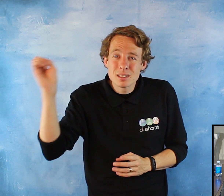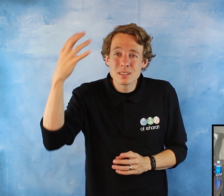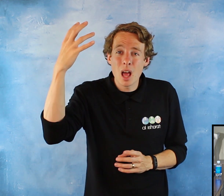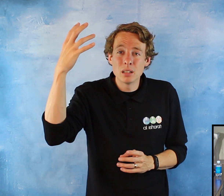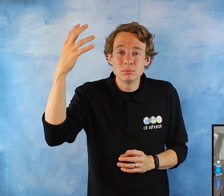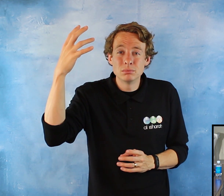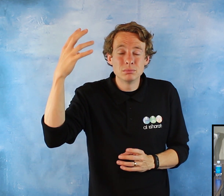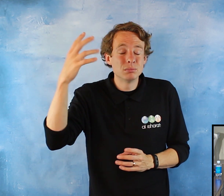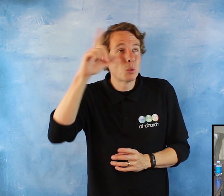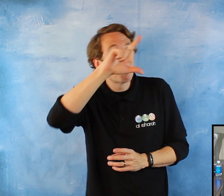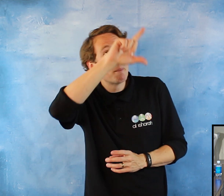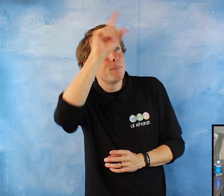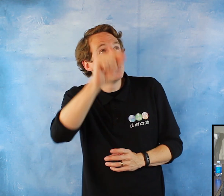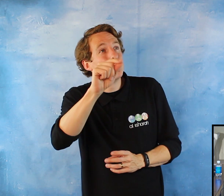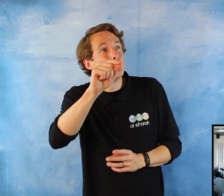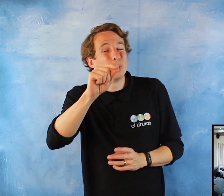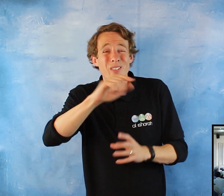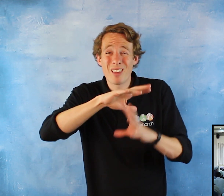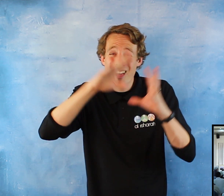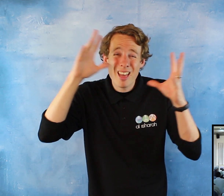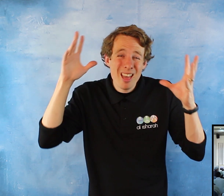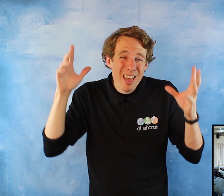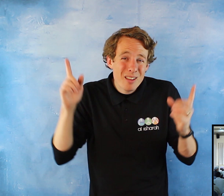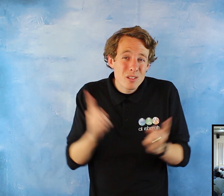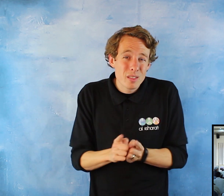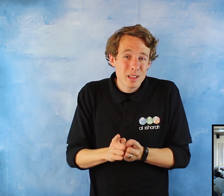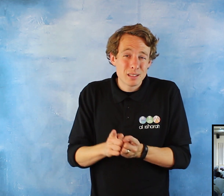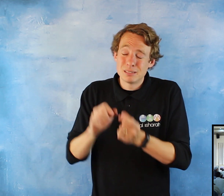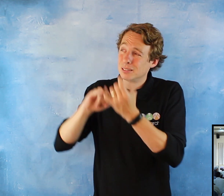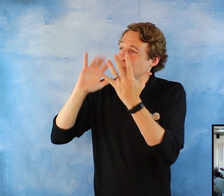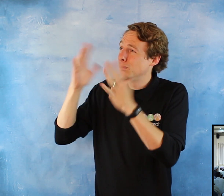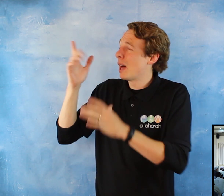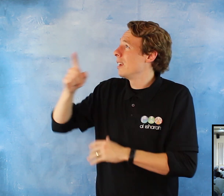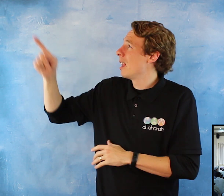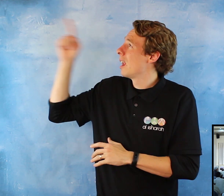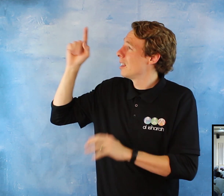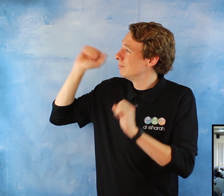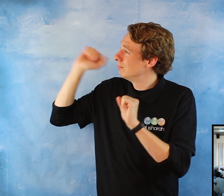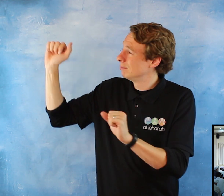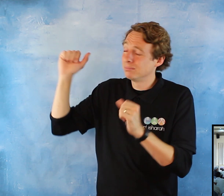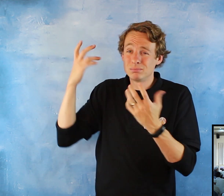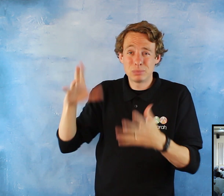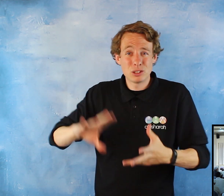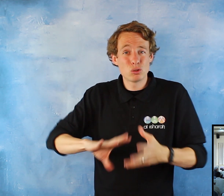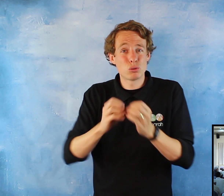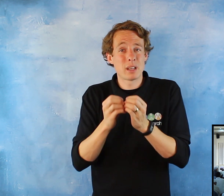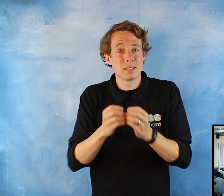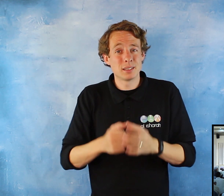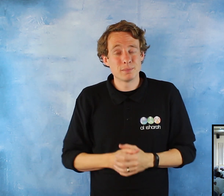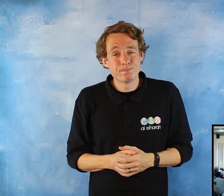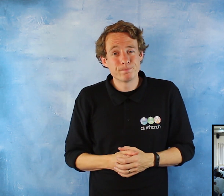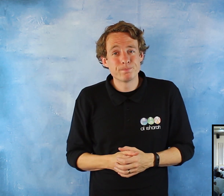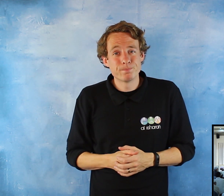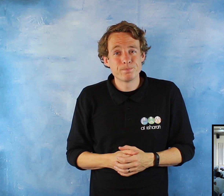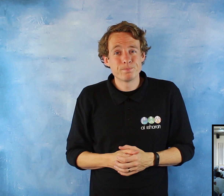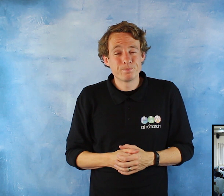universe? Everything is created by Allah subhanahu wa ta'ala. As He said, indeed, your Lord is Allah, who created the heavens and